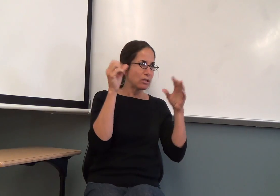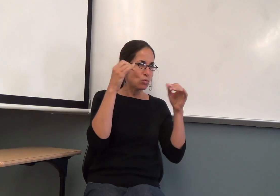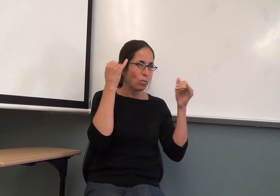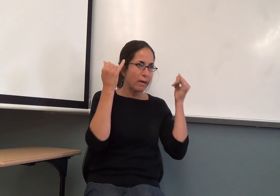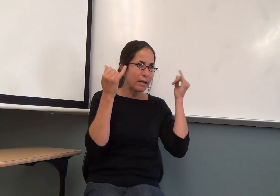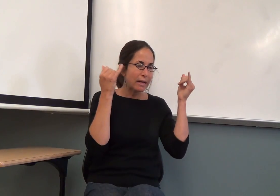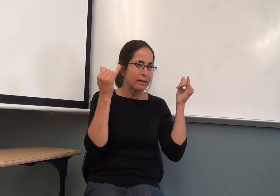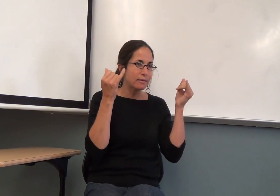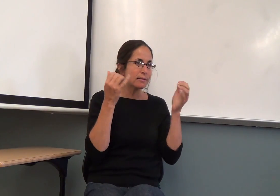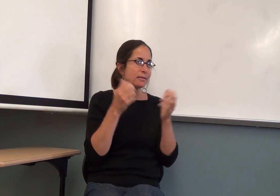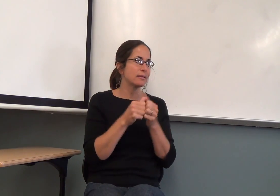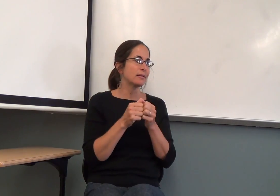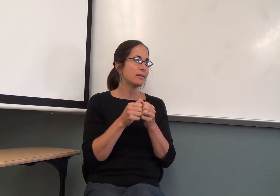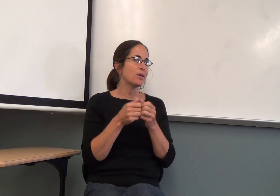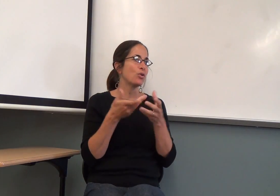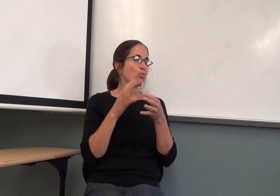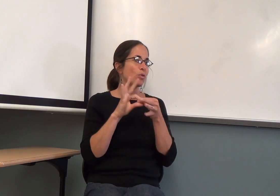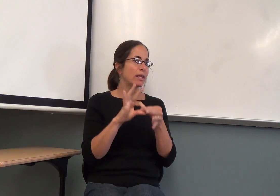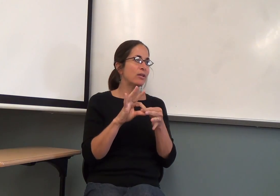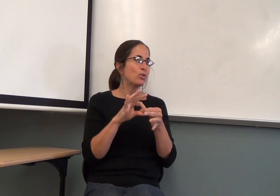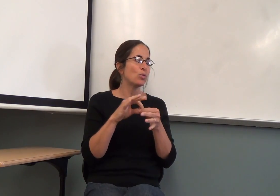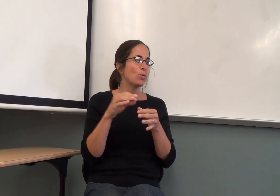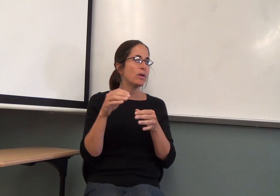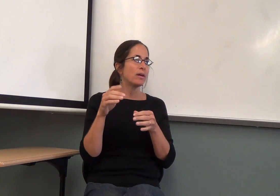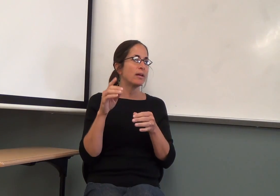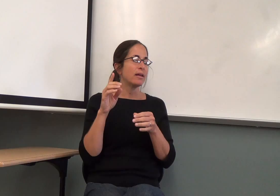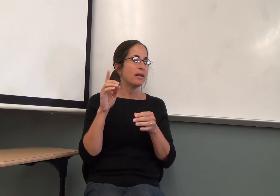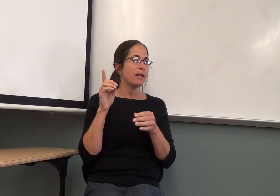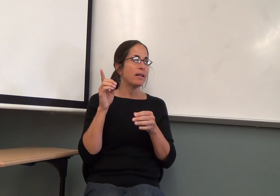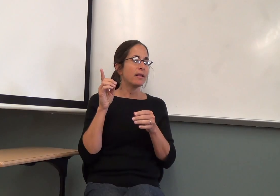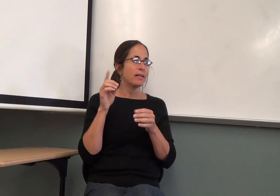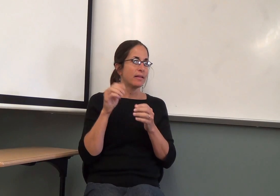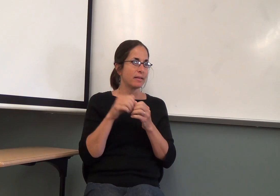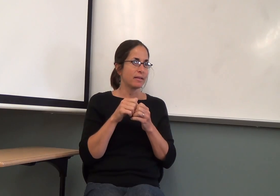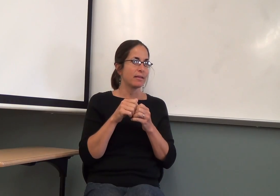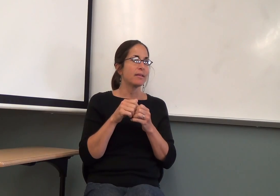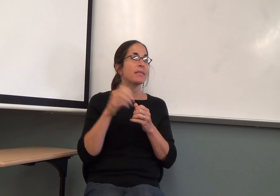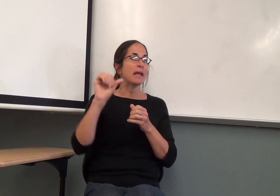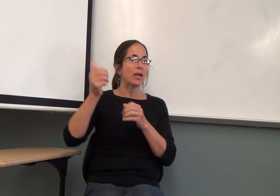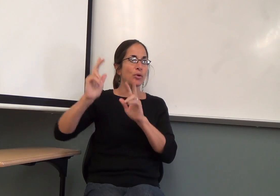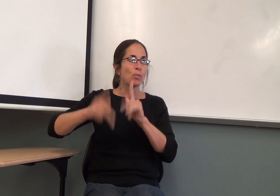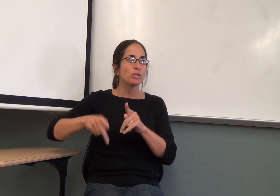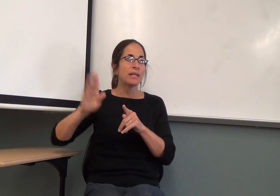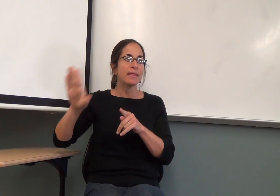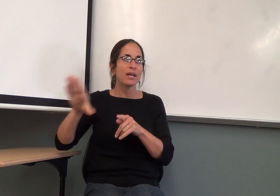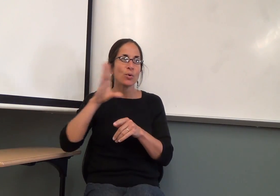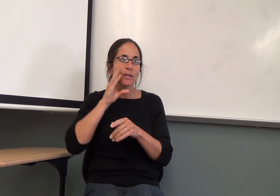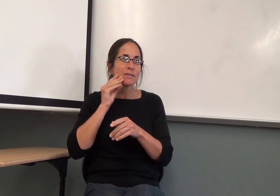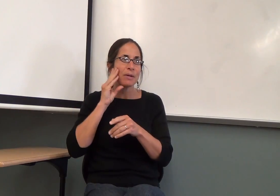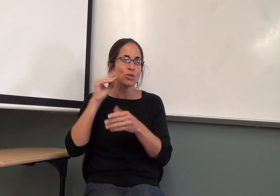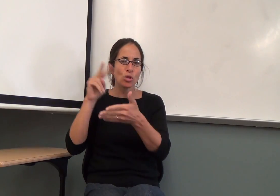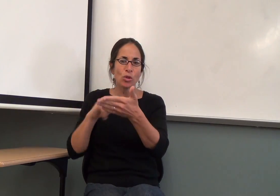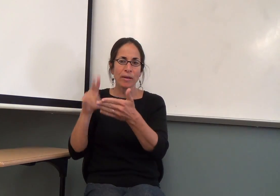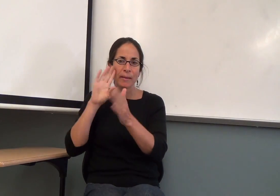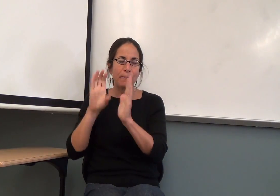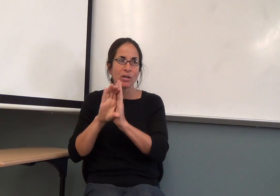about that person's experience of the picture. So, let me